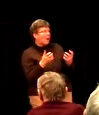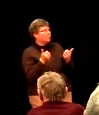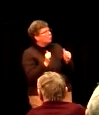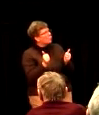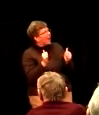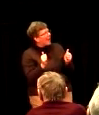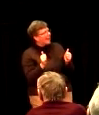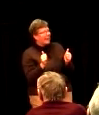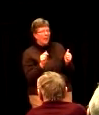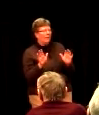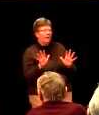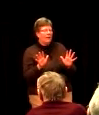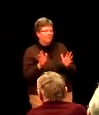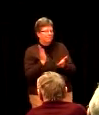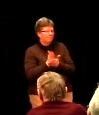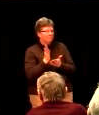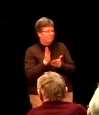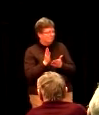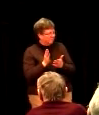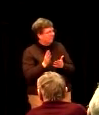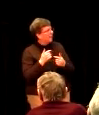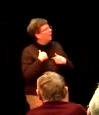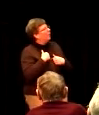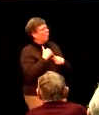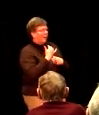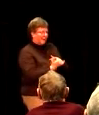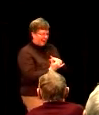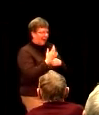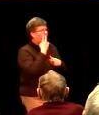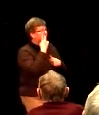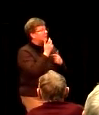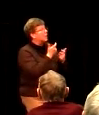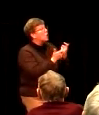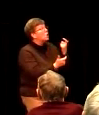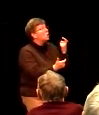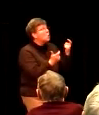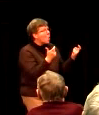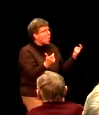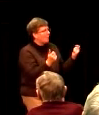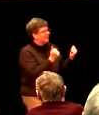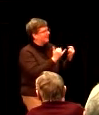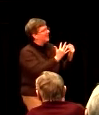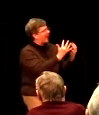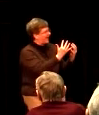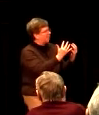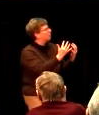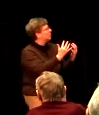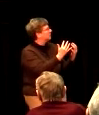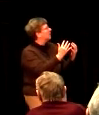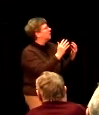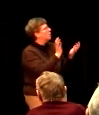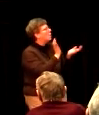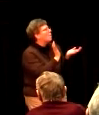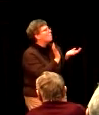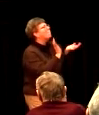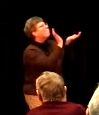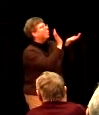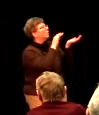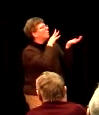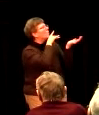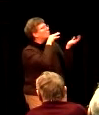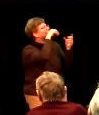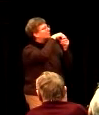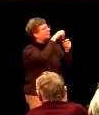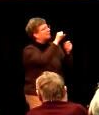We are starting to see it. We are starting to see enormous fires that actually put pollution up into the stratosphere,